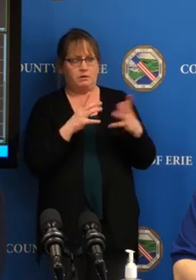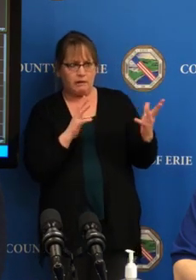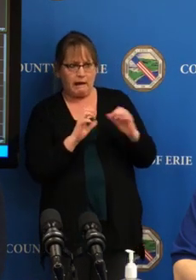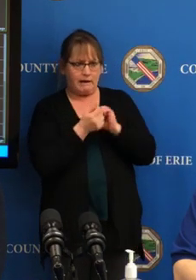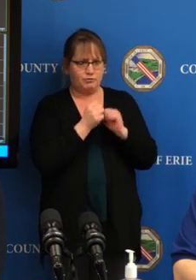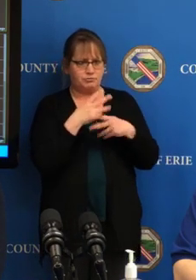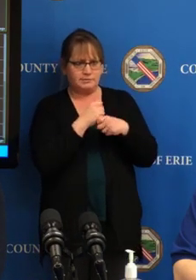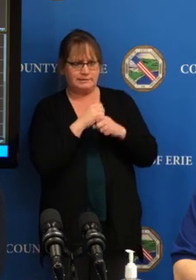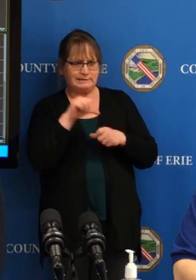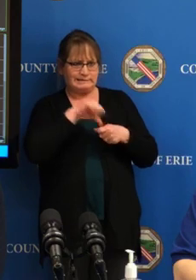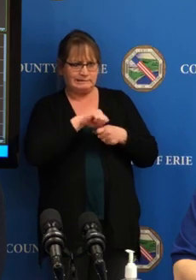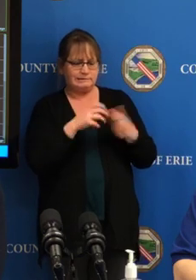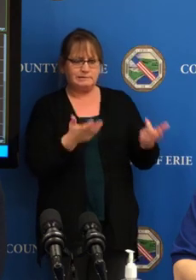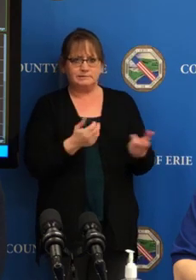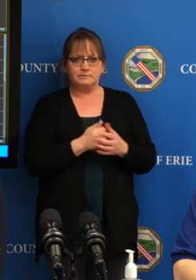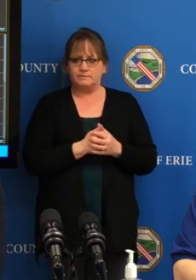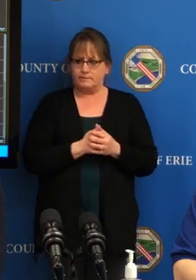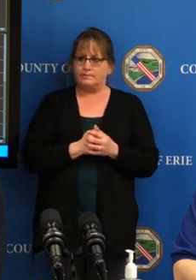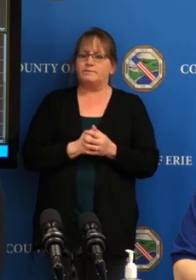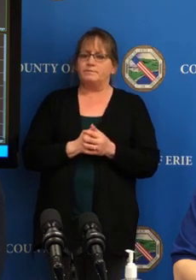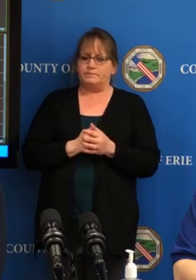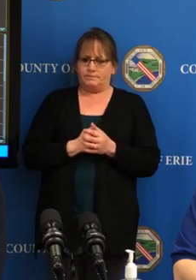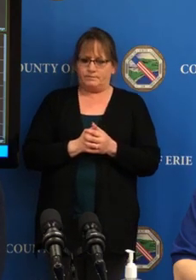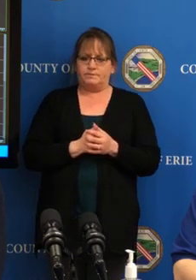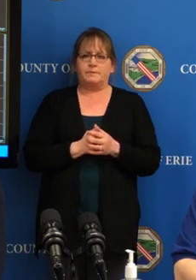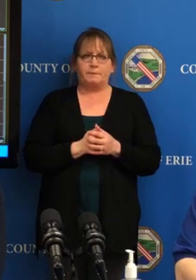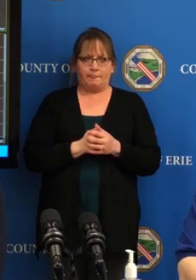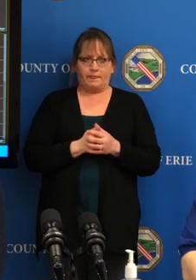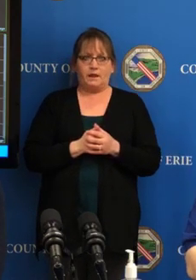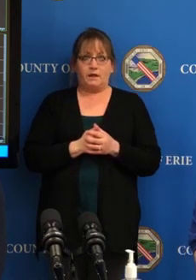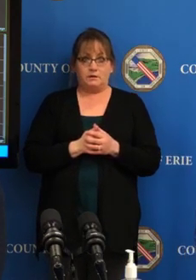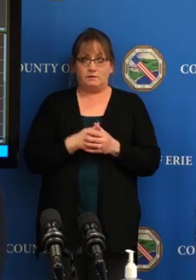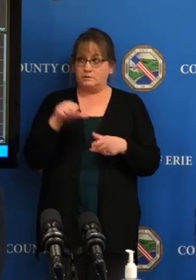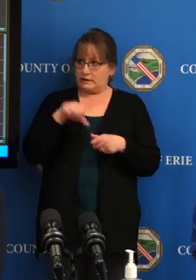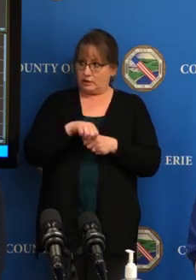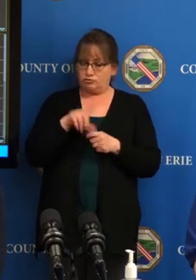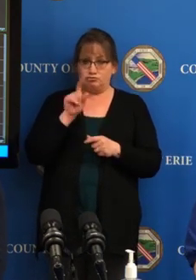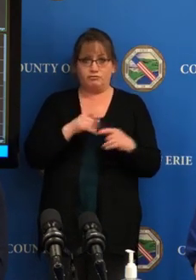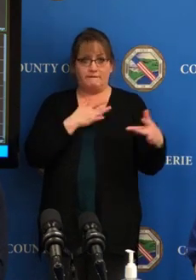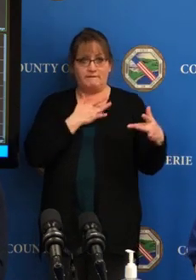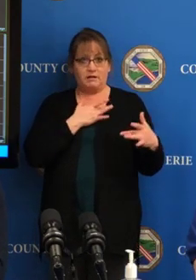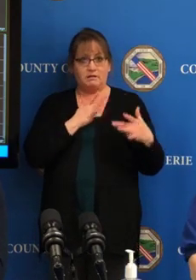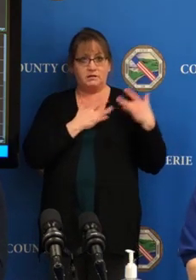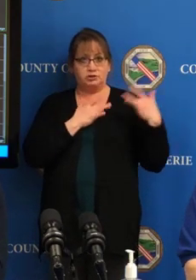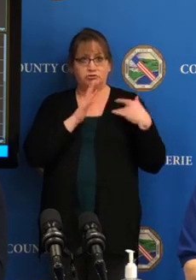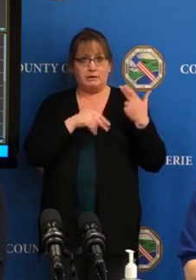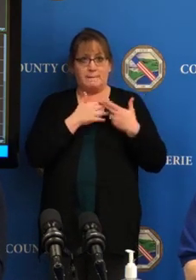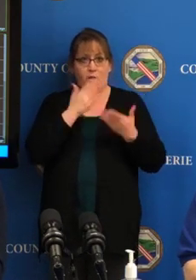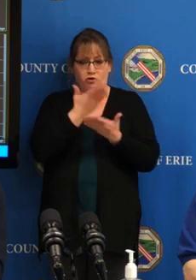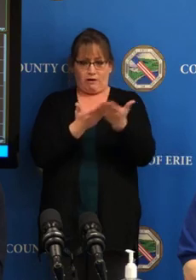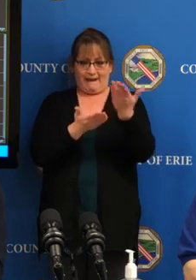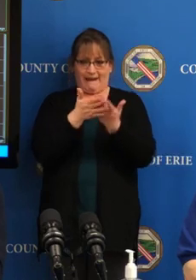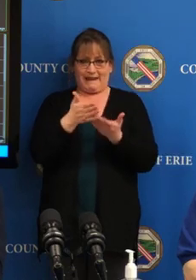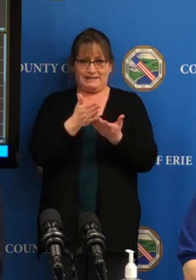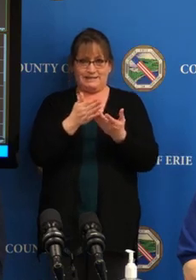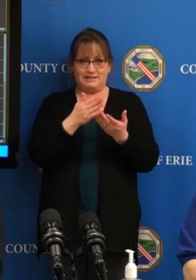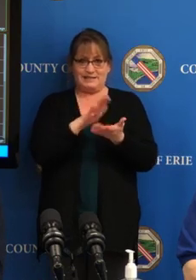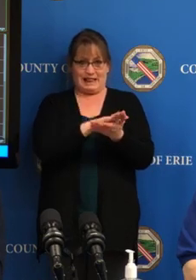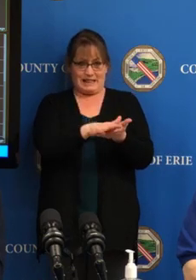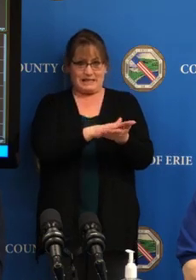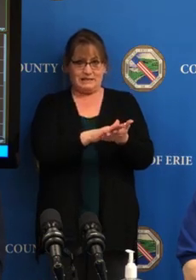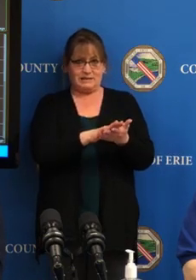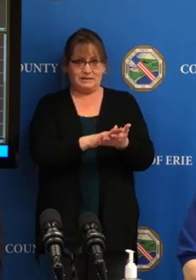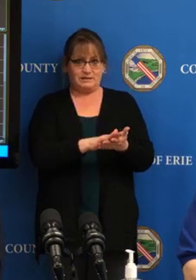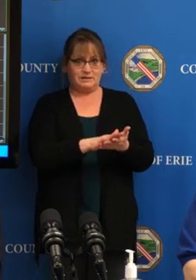Anything they should be worried about or concerned about? Question is about getting gasoline. Should they be concerned about their hands and whether they could get the virus